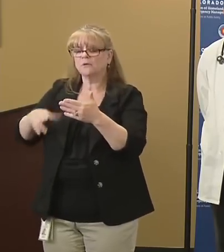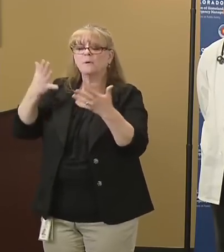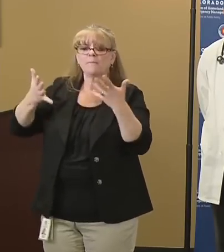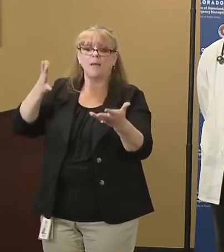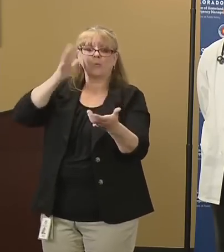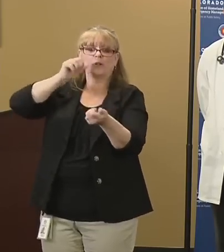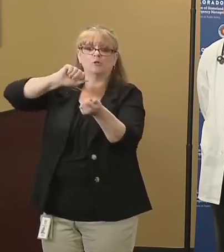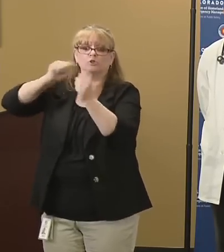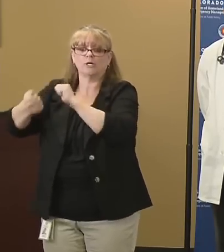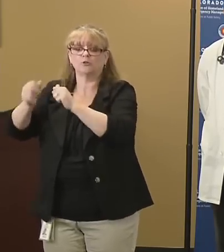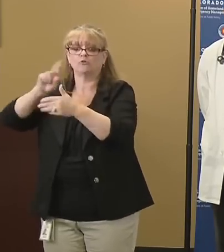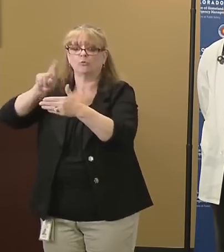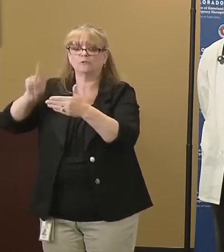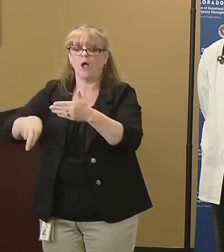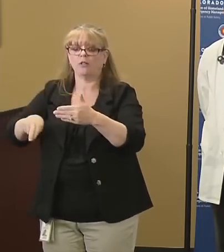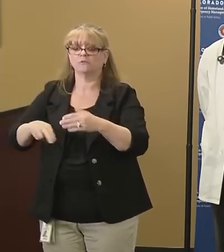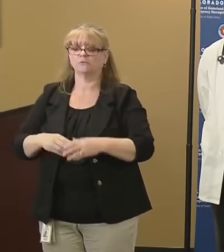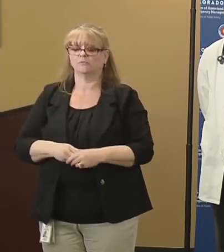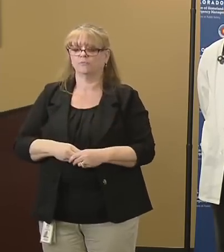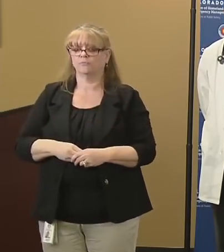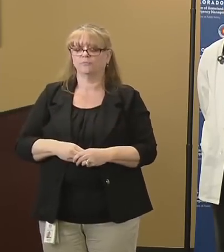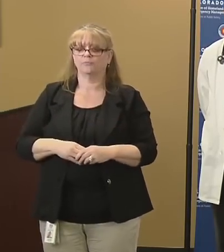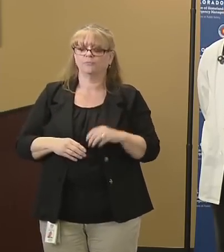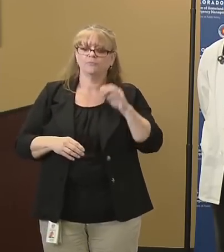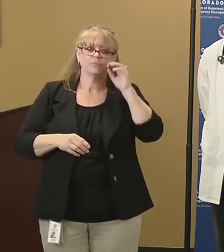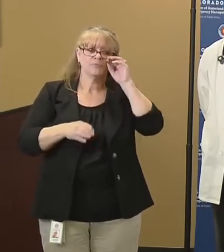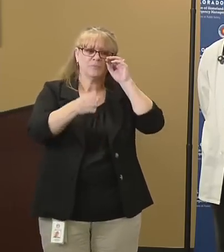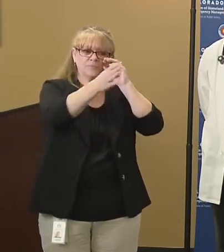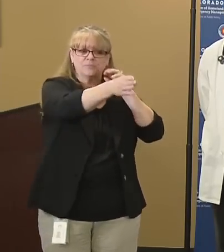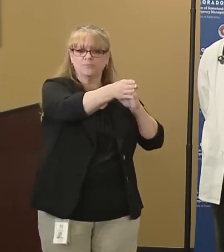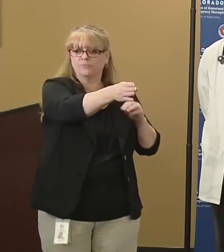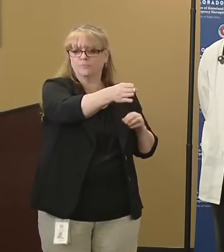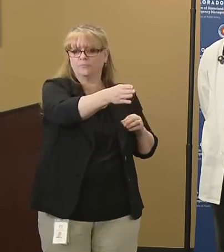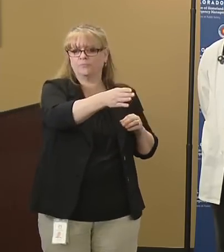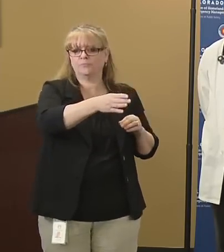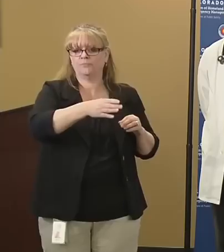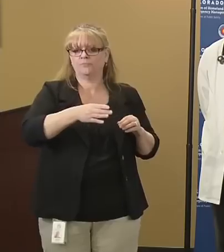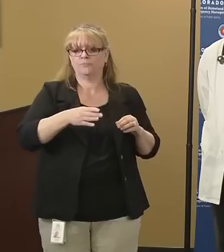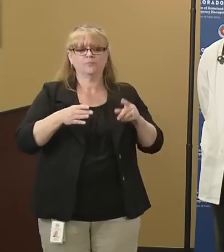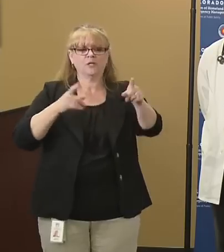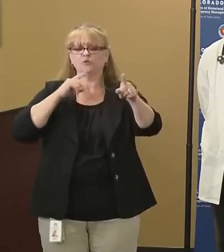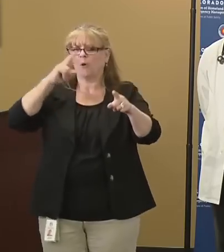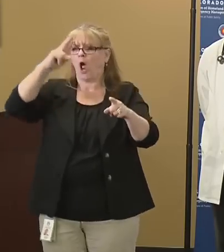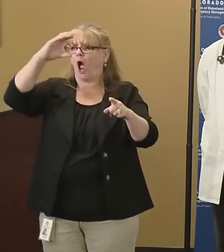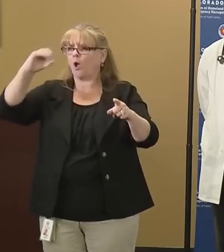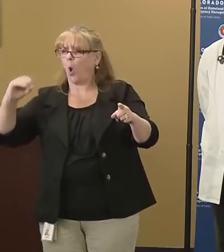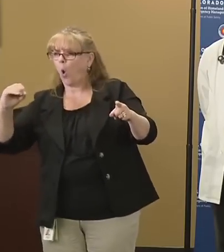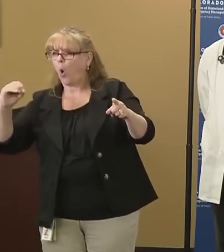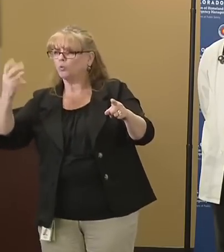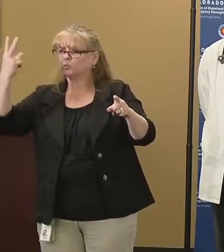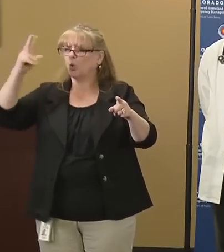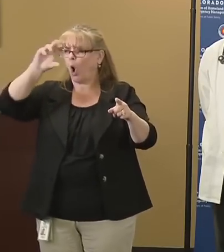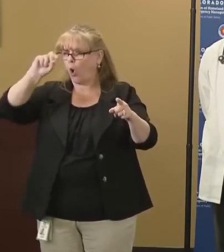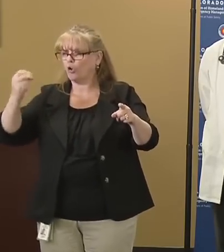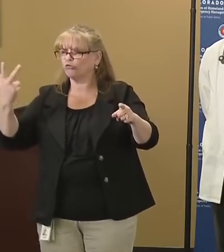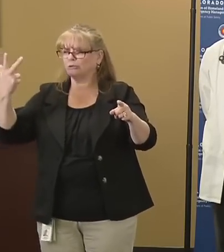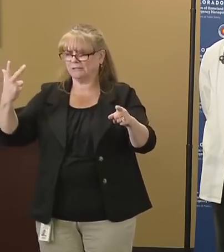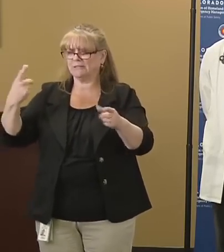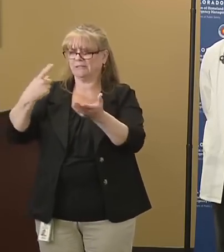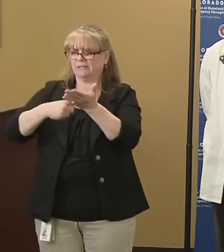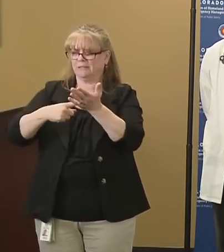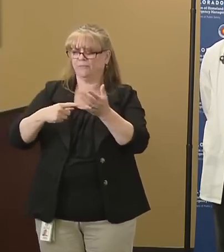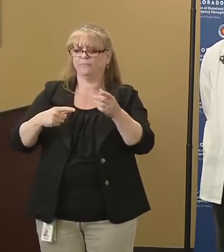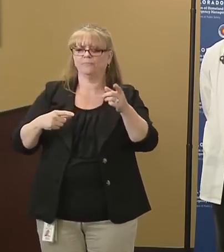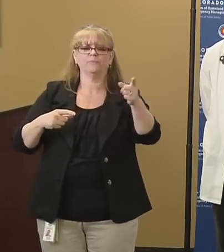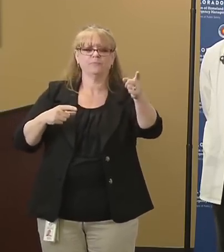naught level here in Colorado. Are you sticking with 3 to 4? No, we're hoping that these social distancing measures are